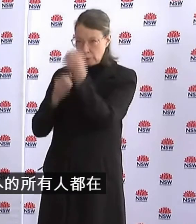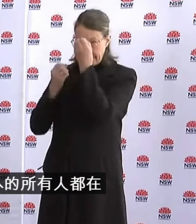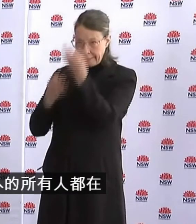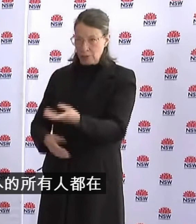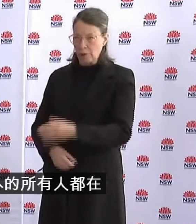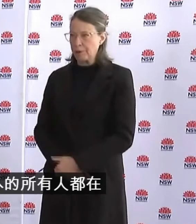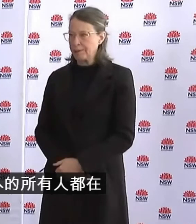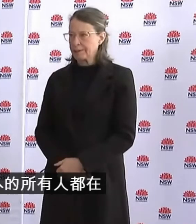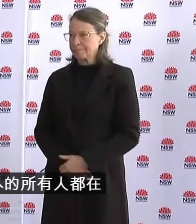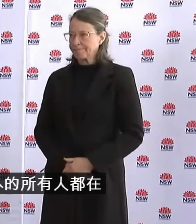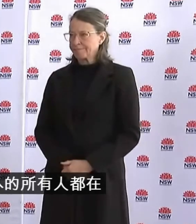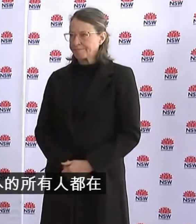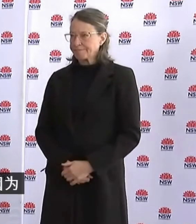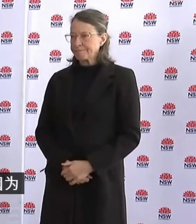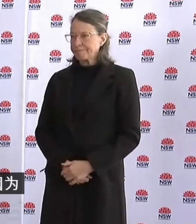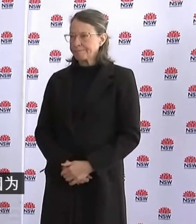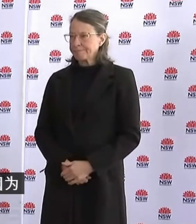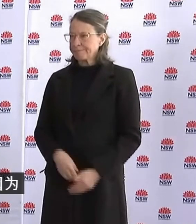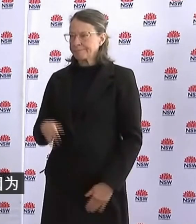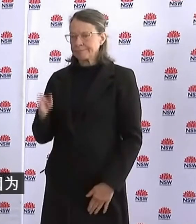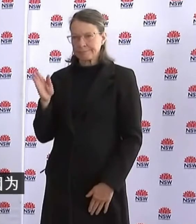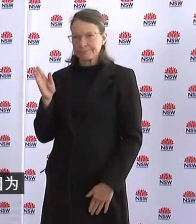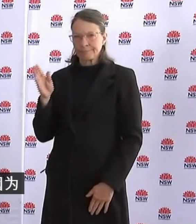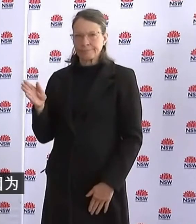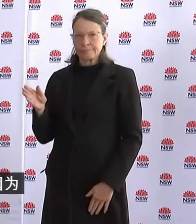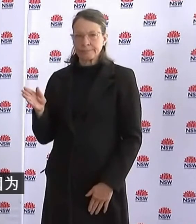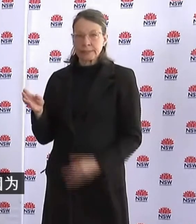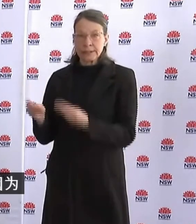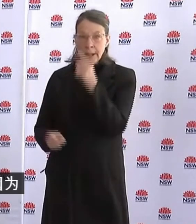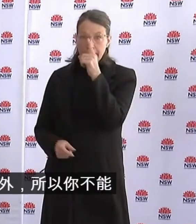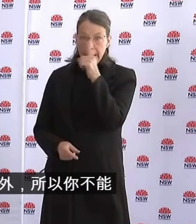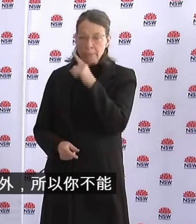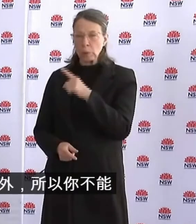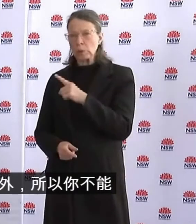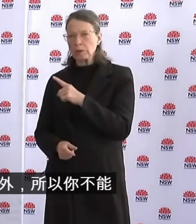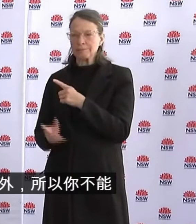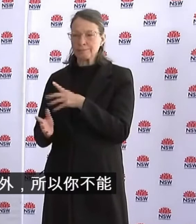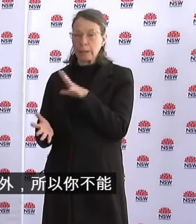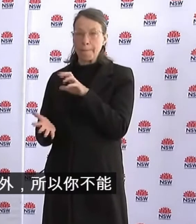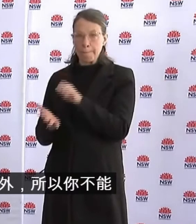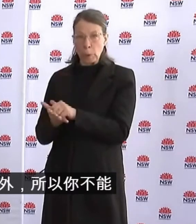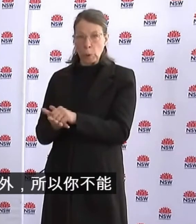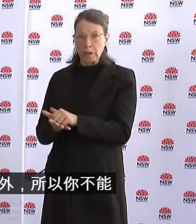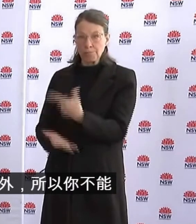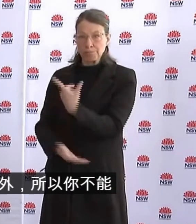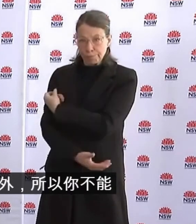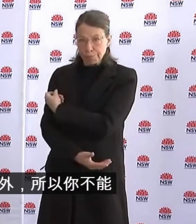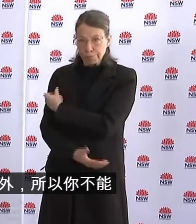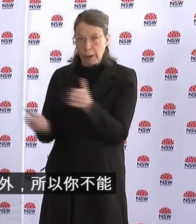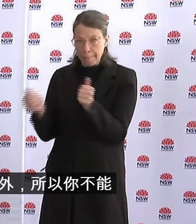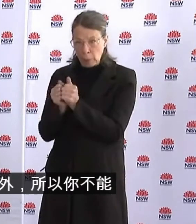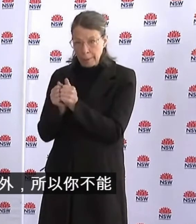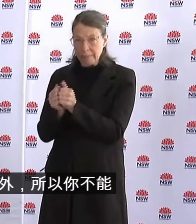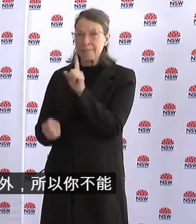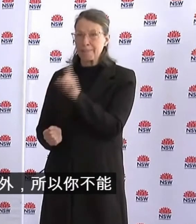It might be one for Minister Hazzard or you, but people are having their vaccination appointments cancelled because their GP is saying you live outside the